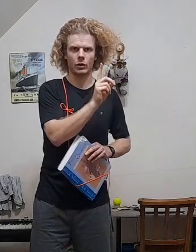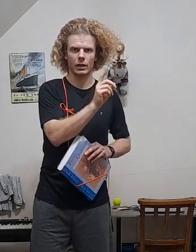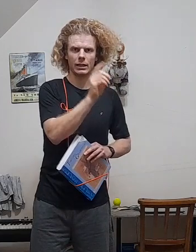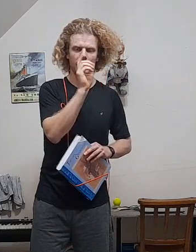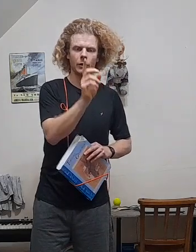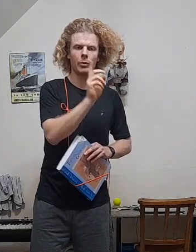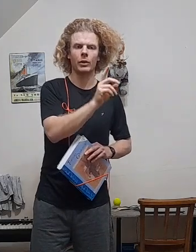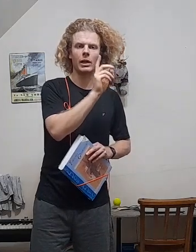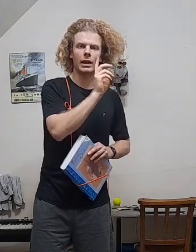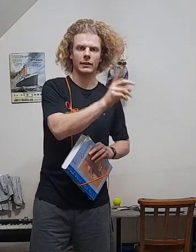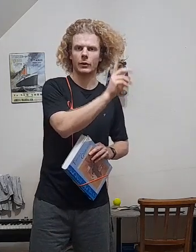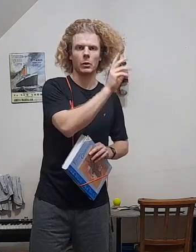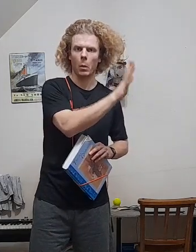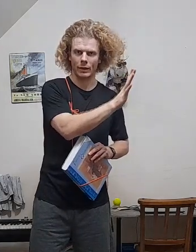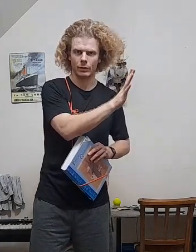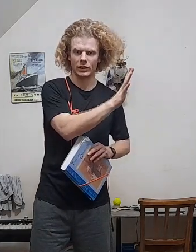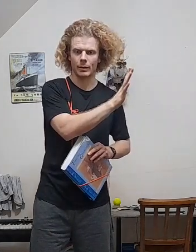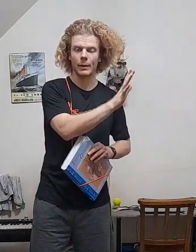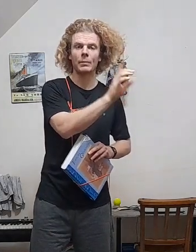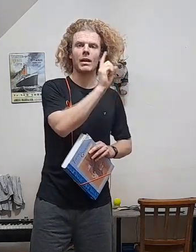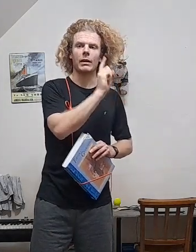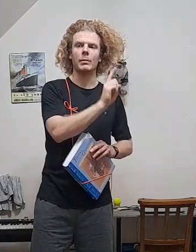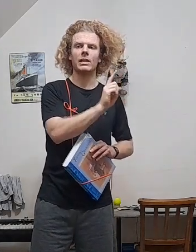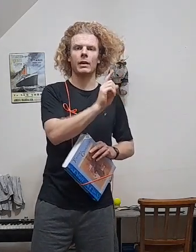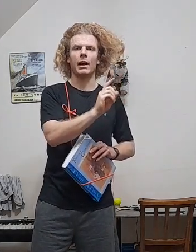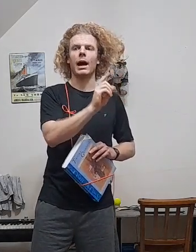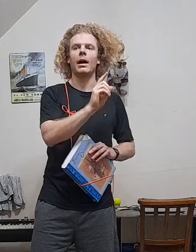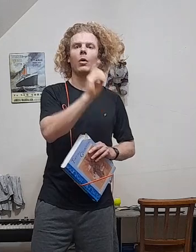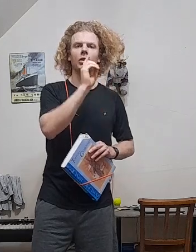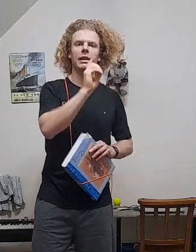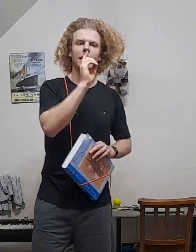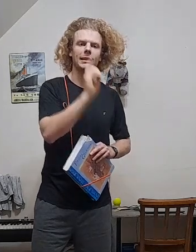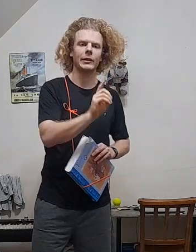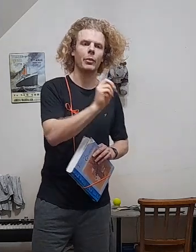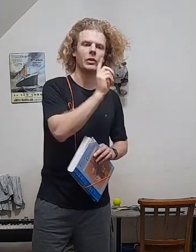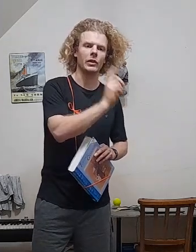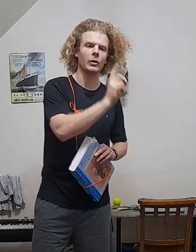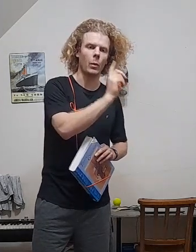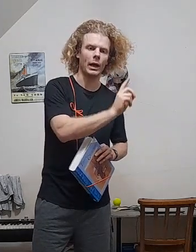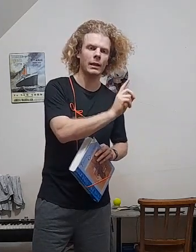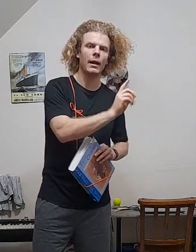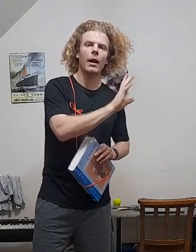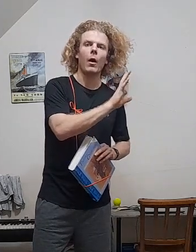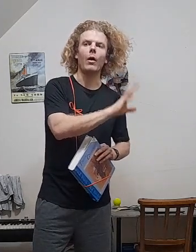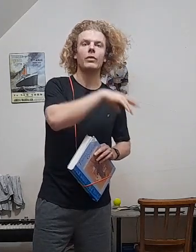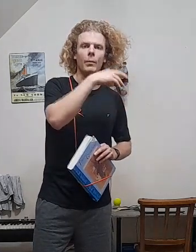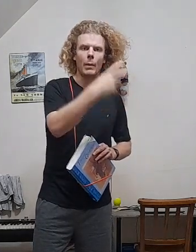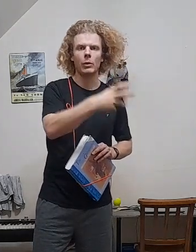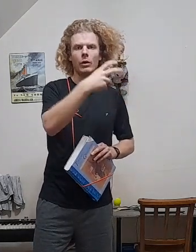It is 0.01, for example. That means there are already 0.01 of a mole of